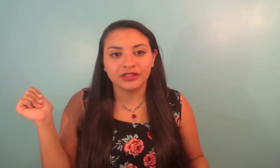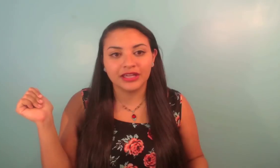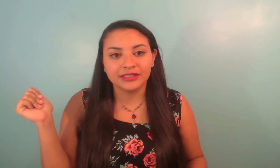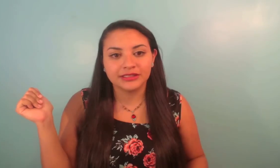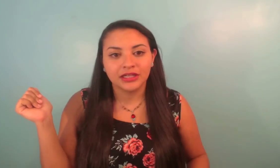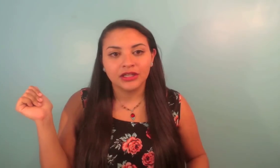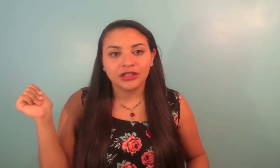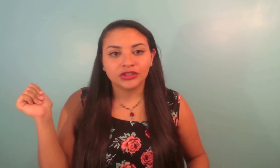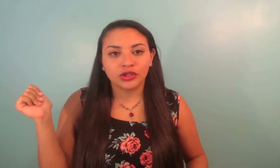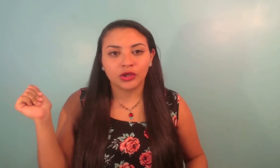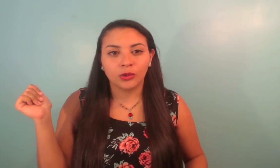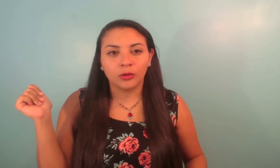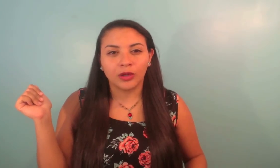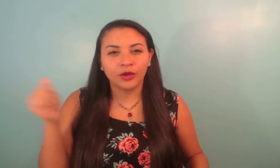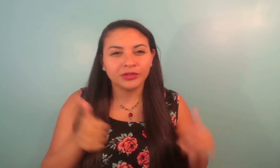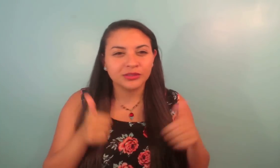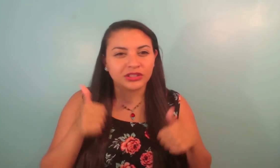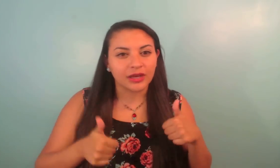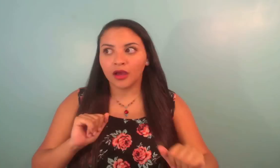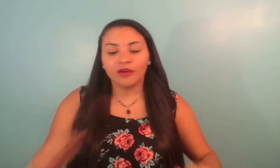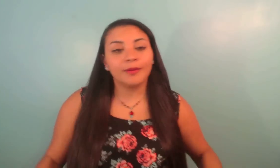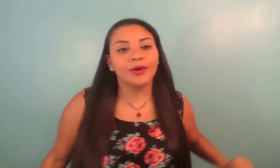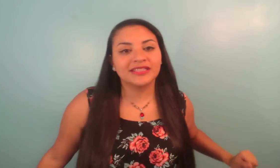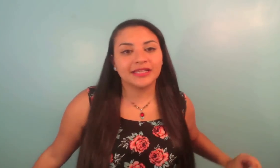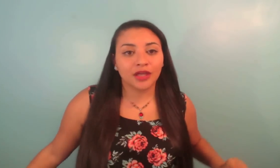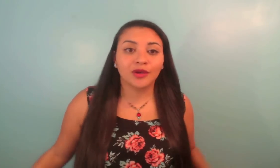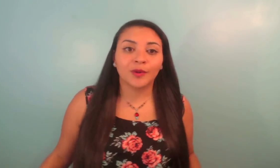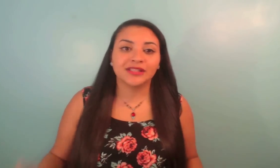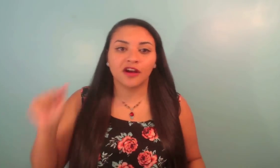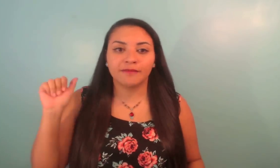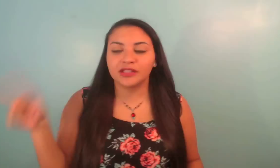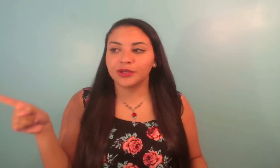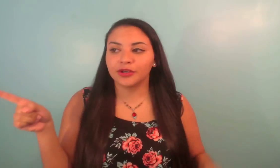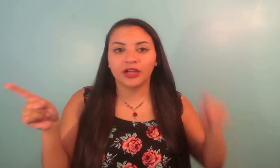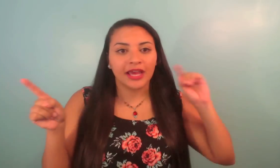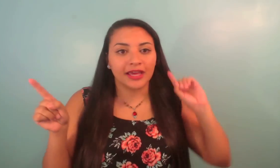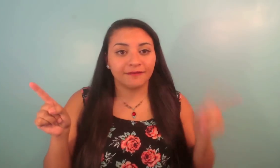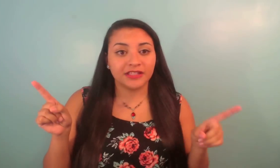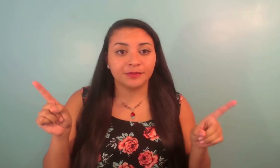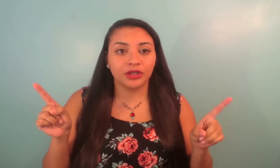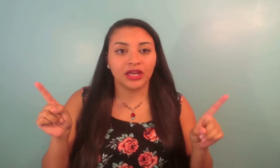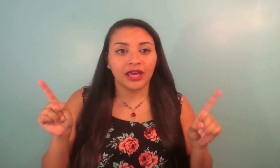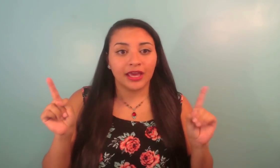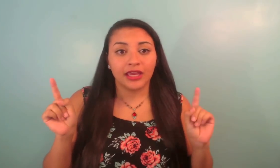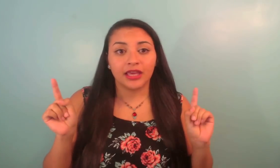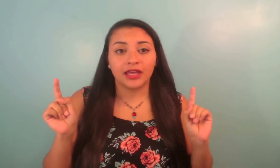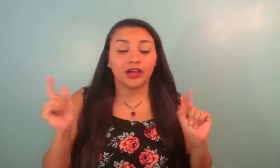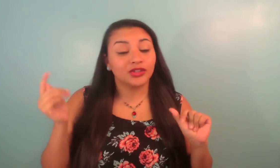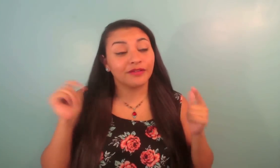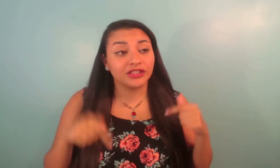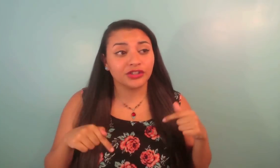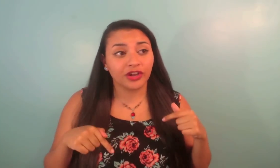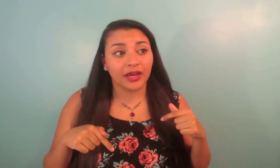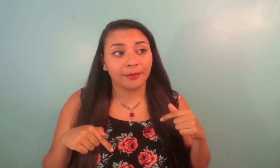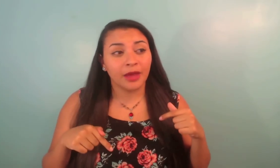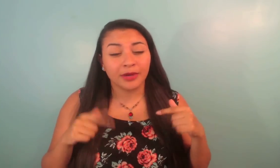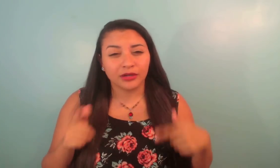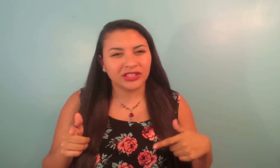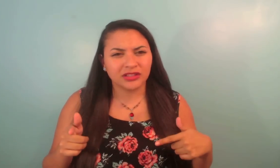likes. So I hope this works out. Remember, I take song requests off my Twitter and Facebook, and I also have an Instagram, but I don't take song